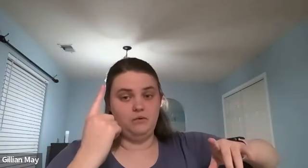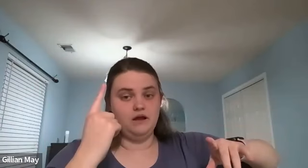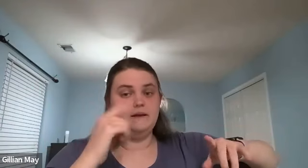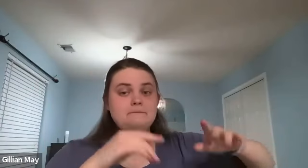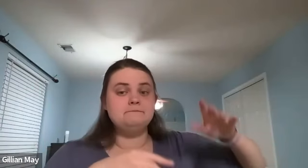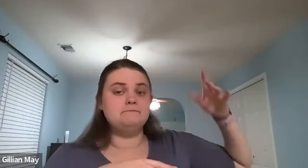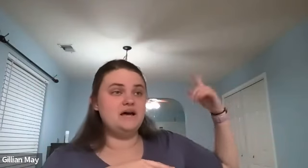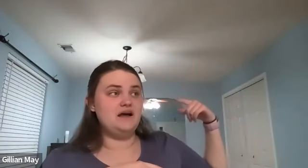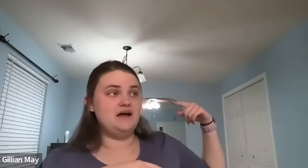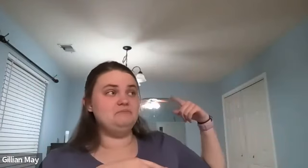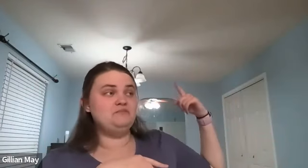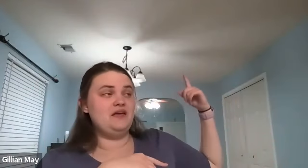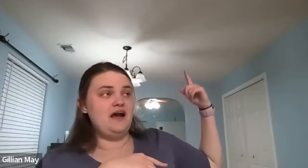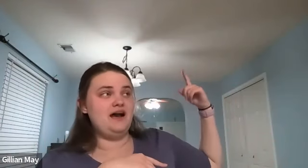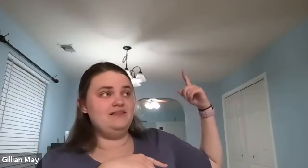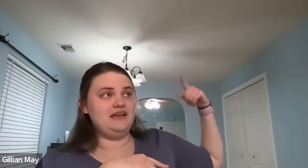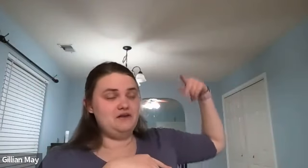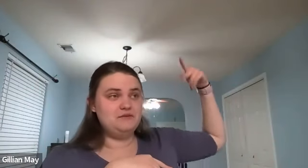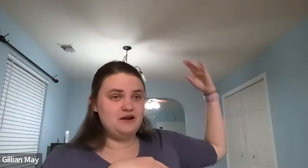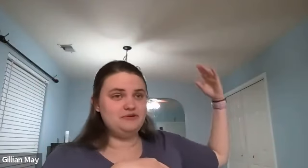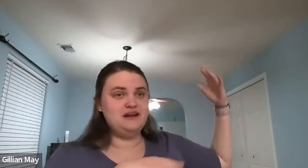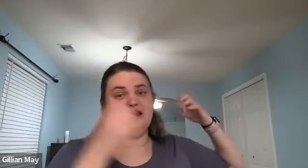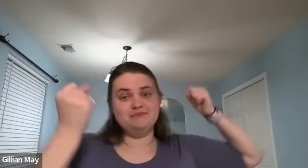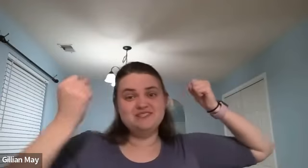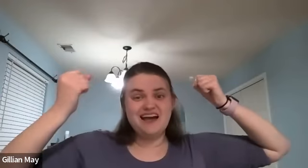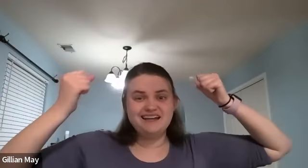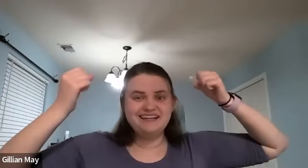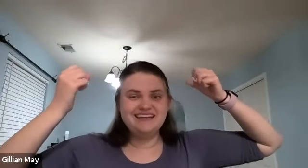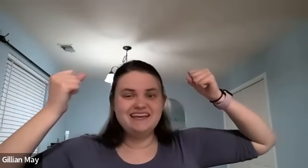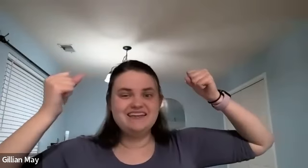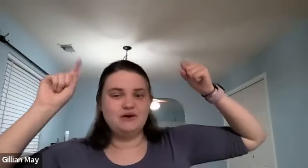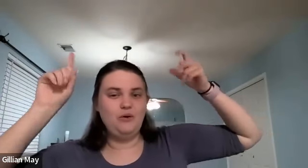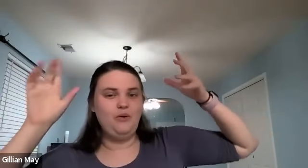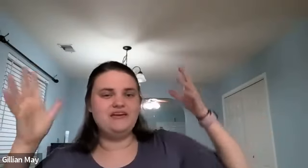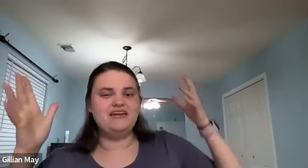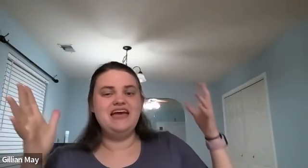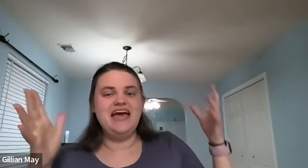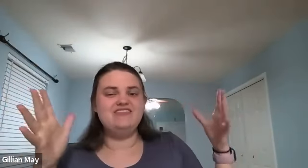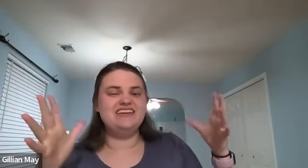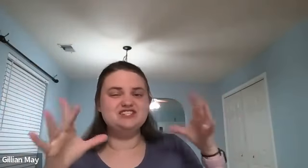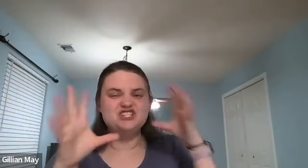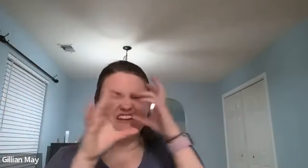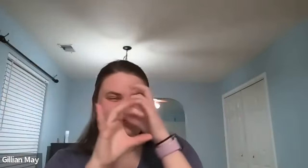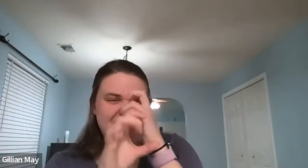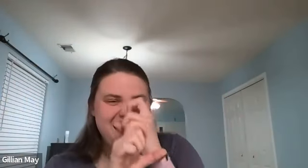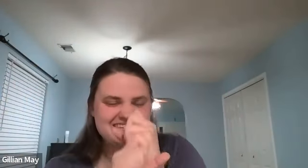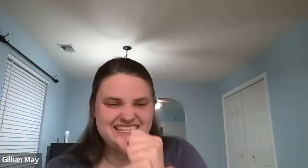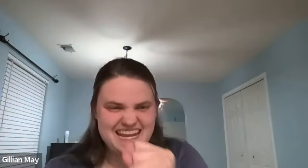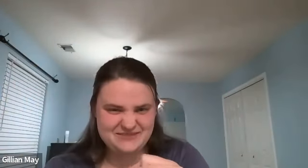one. But I like have the PowerPoint up and I'm signing it, the whole thing. And the kids are just like fascinated with